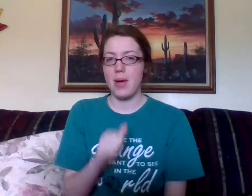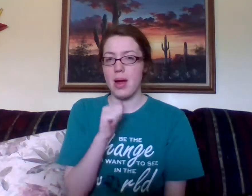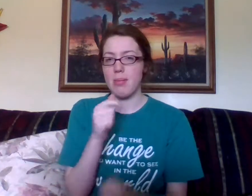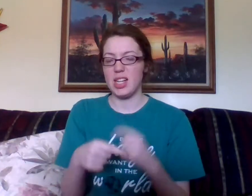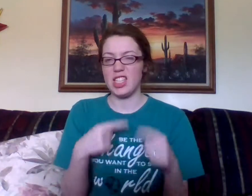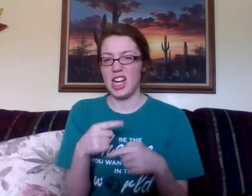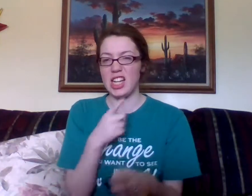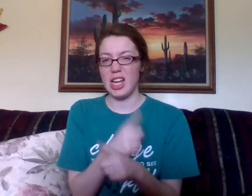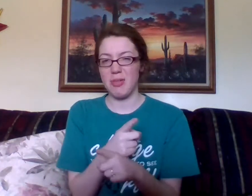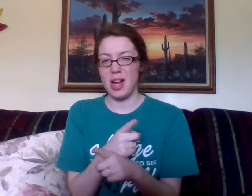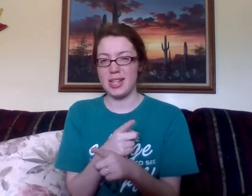I'm not saying that right.